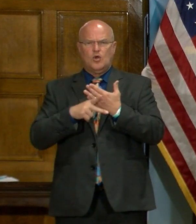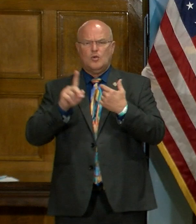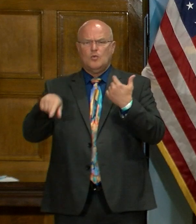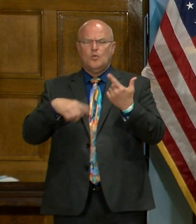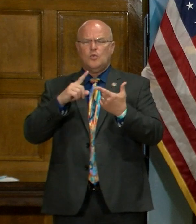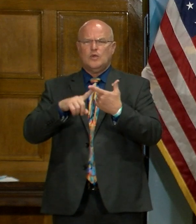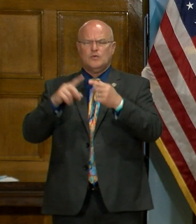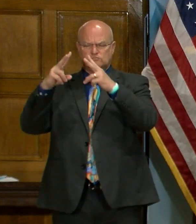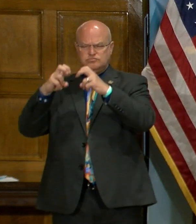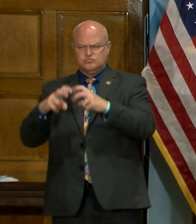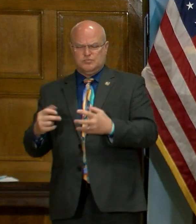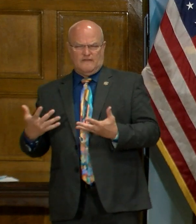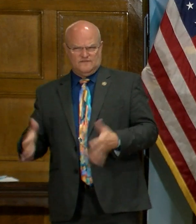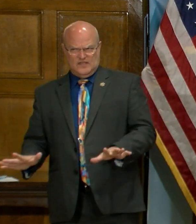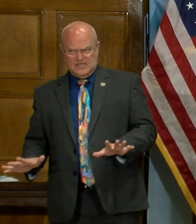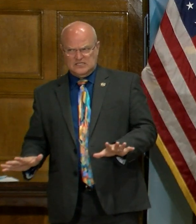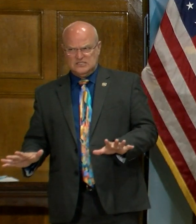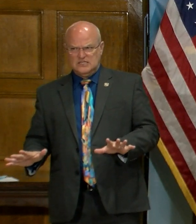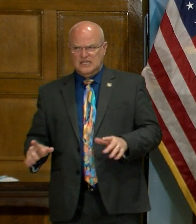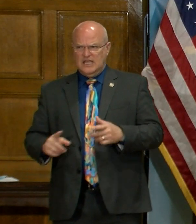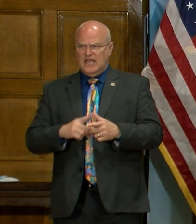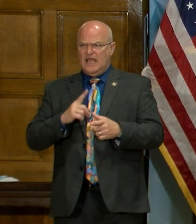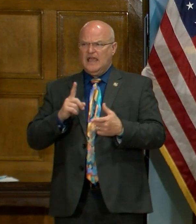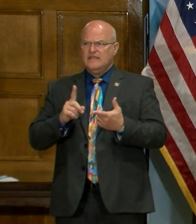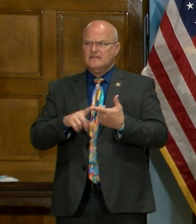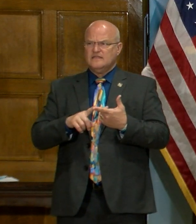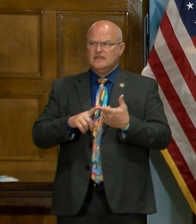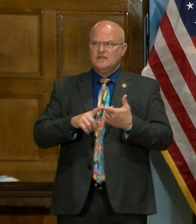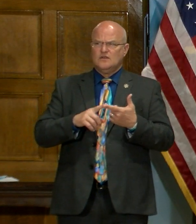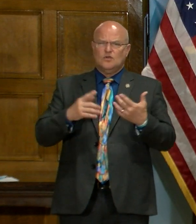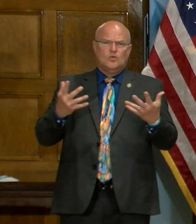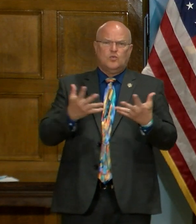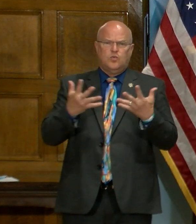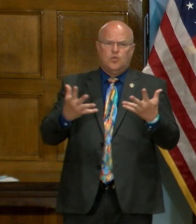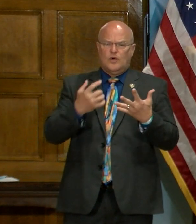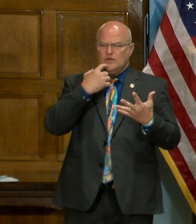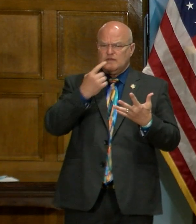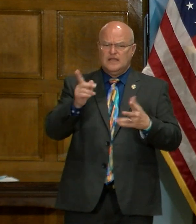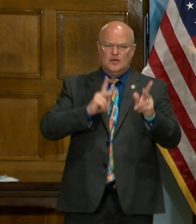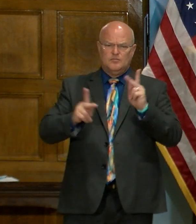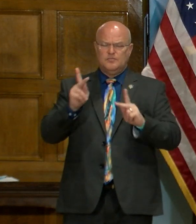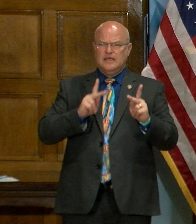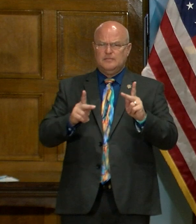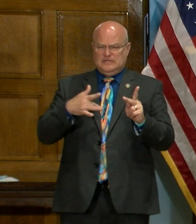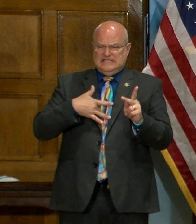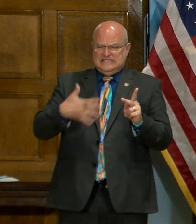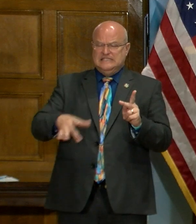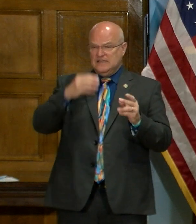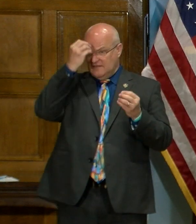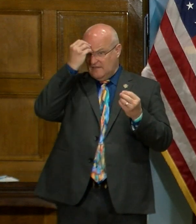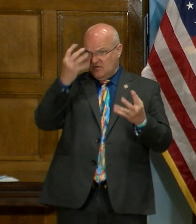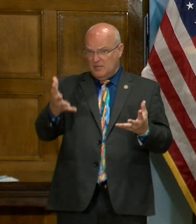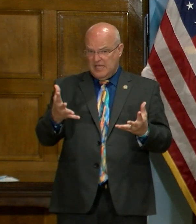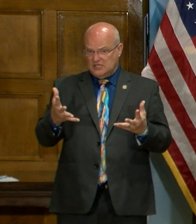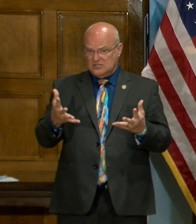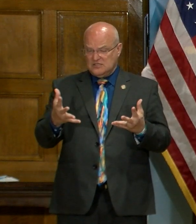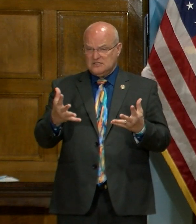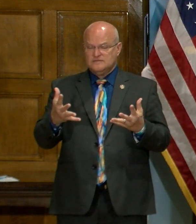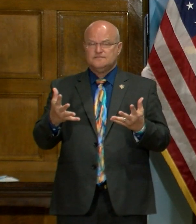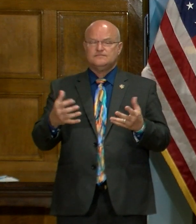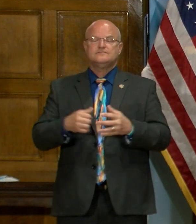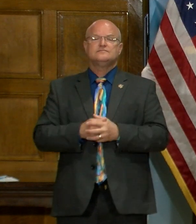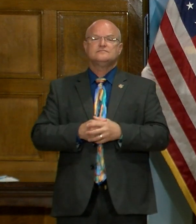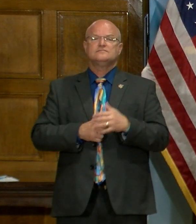forensic analysis be completed? And in the meantime, what do you tell the applicants whose sensitive information may have been